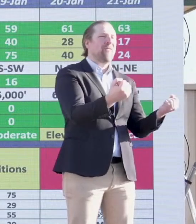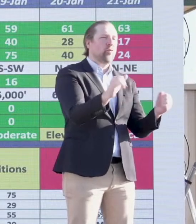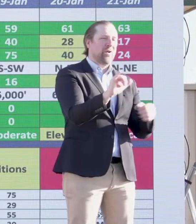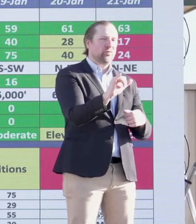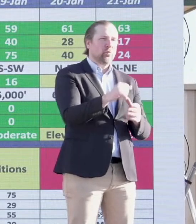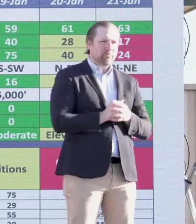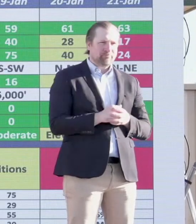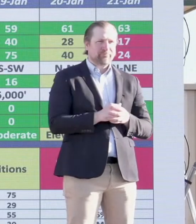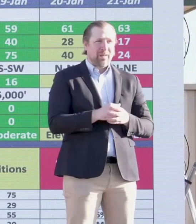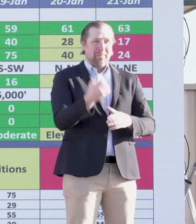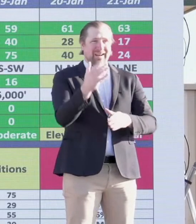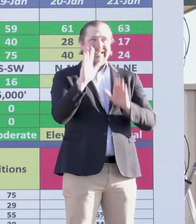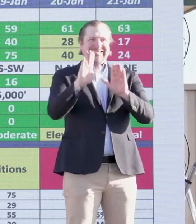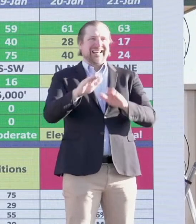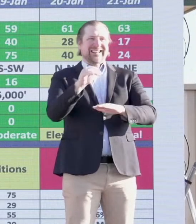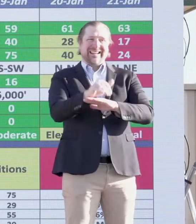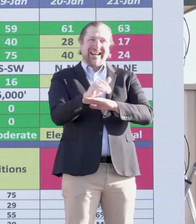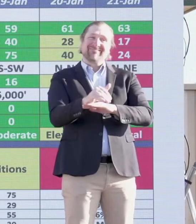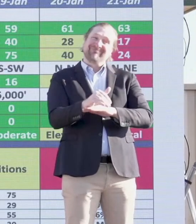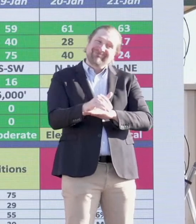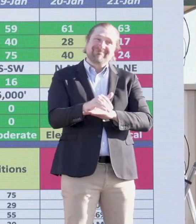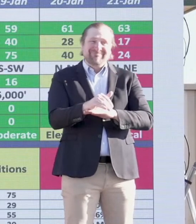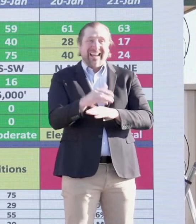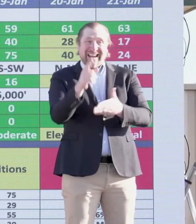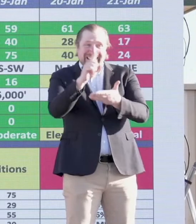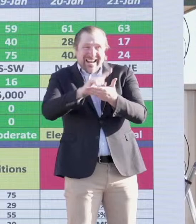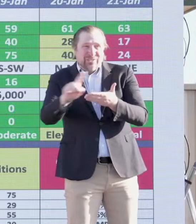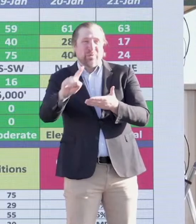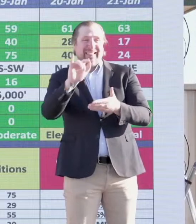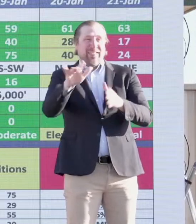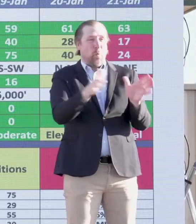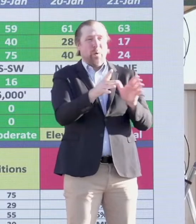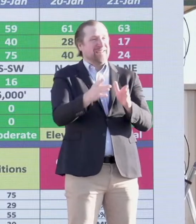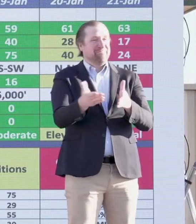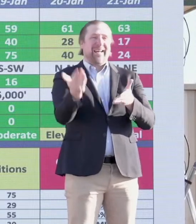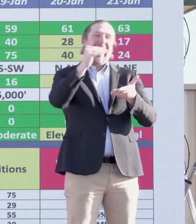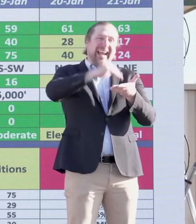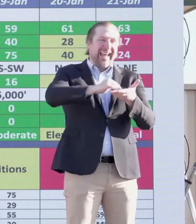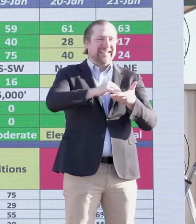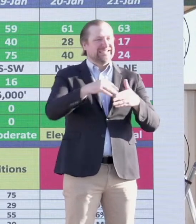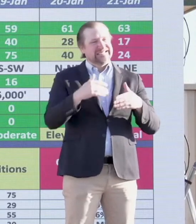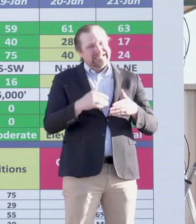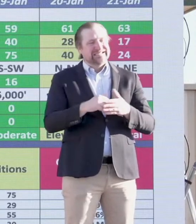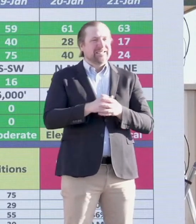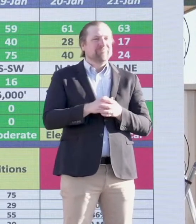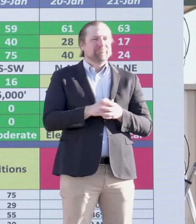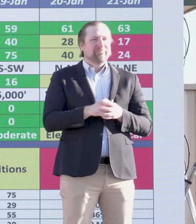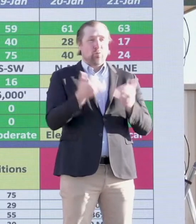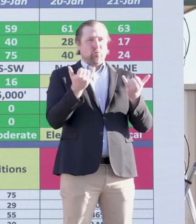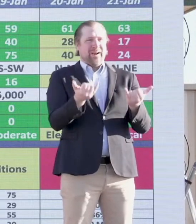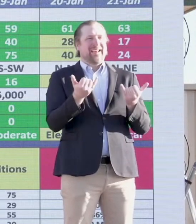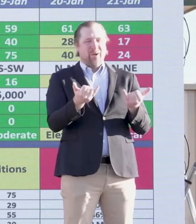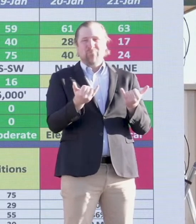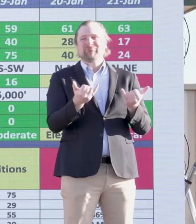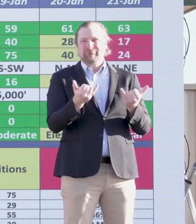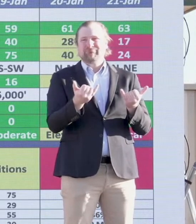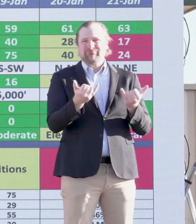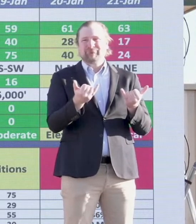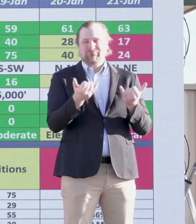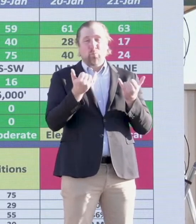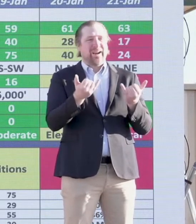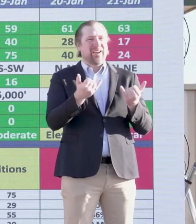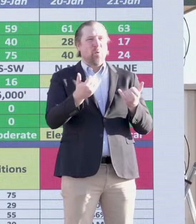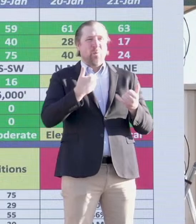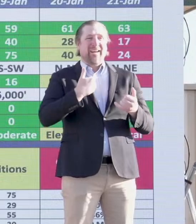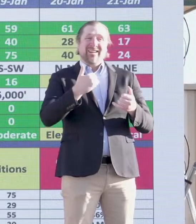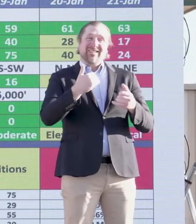unfortunately beginning Sunday night and continuing through most of next week, those Santa Ana winds are going to return once again. Right now there's a